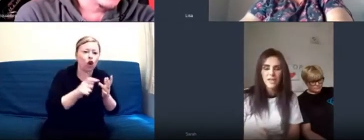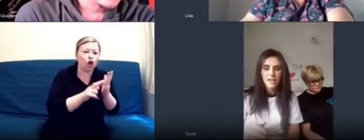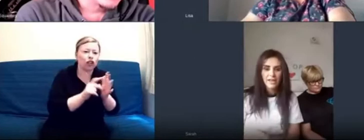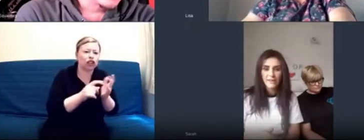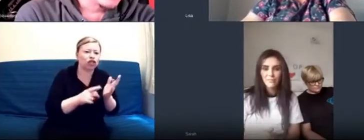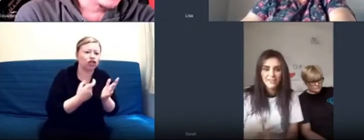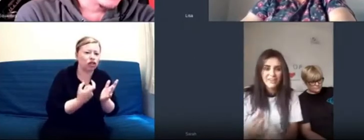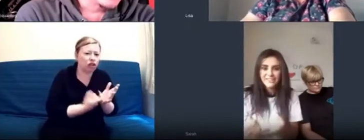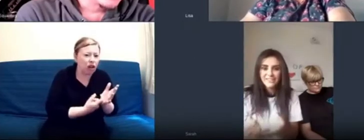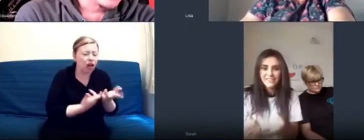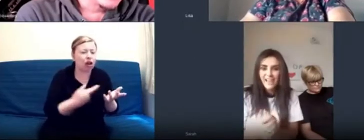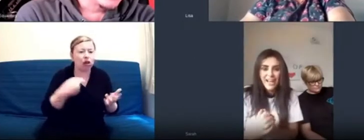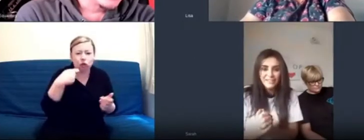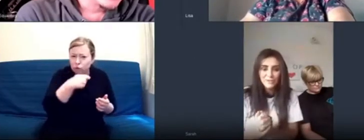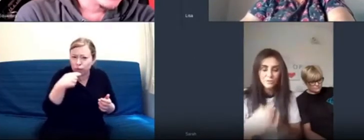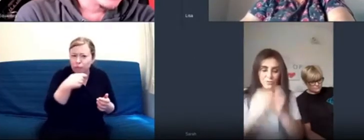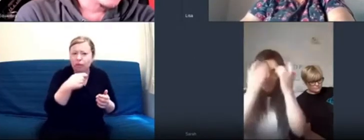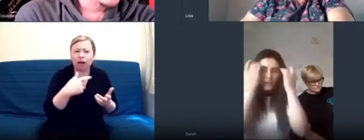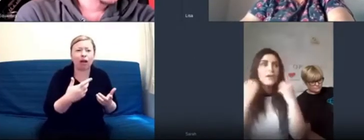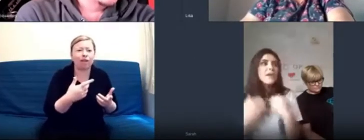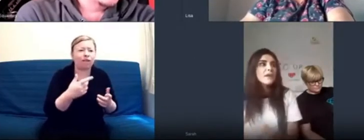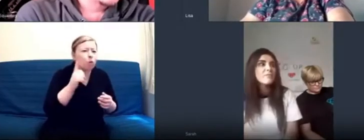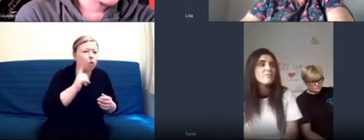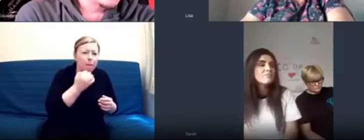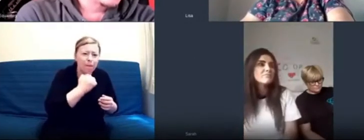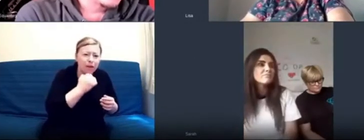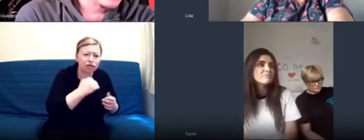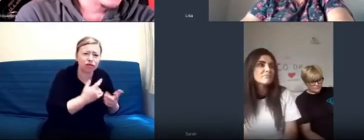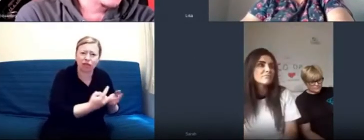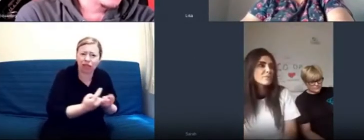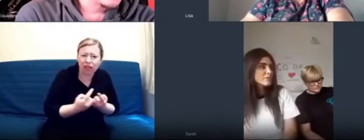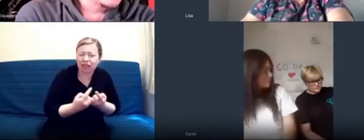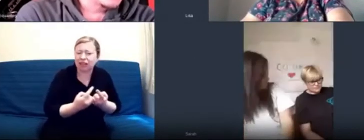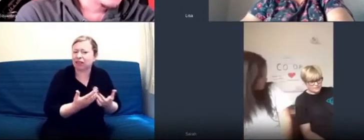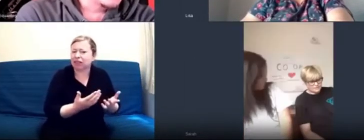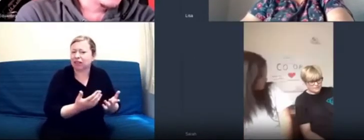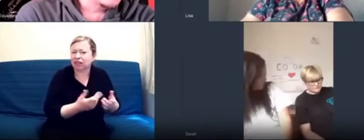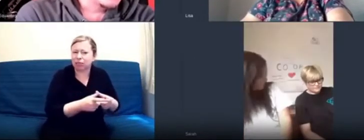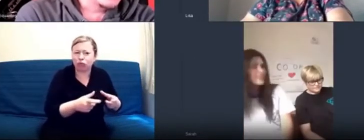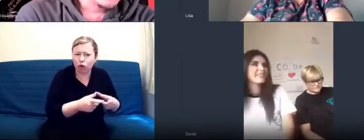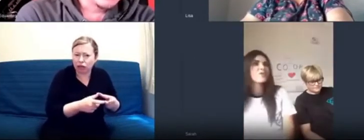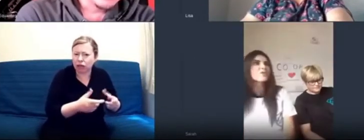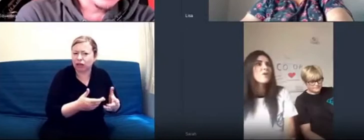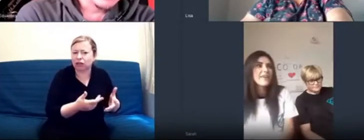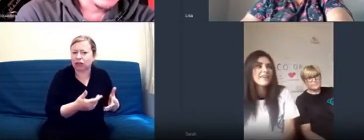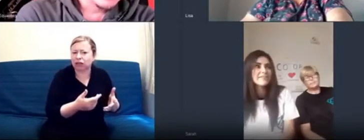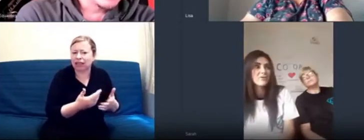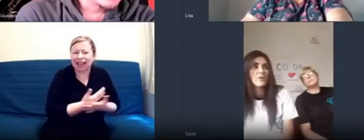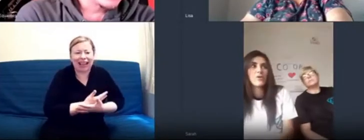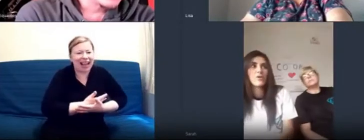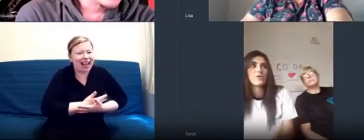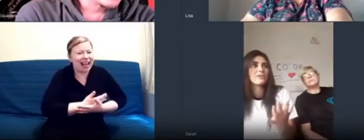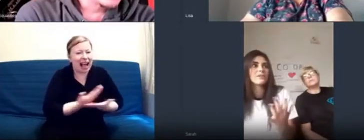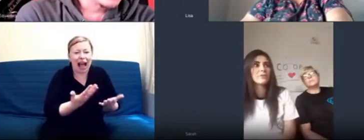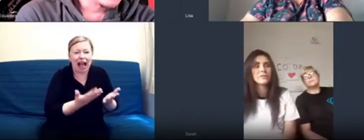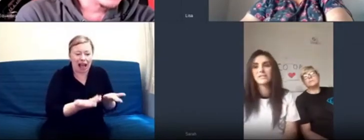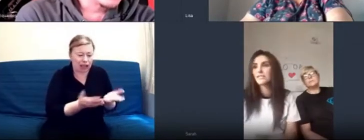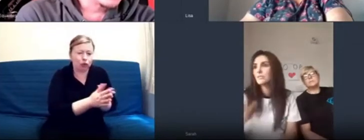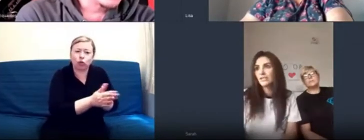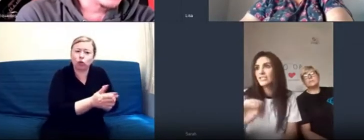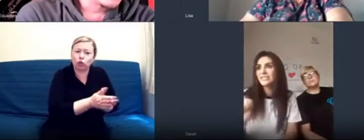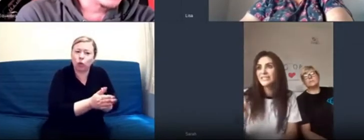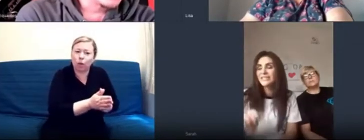products, nice hand soaps. What else? Mm-hmm. Clean it, yeah, all cleaning